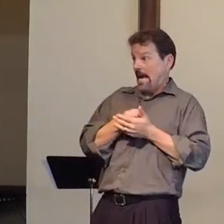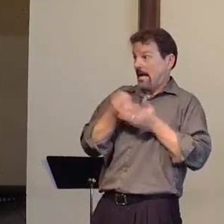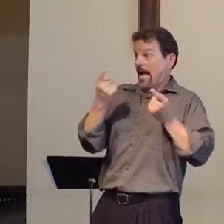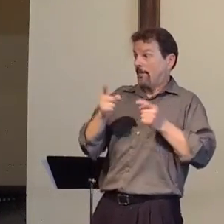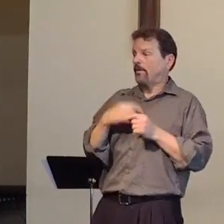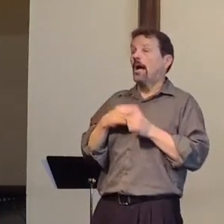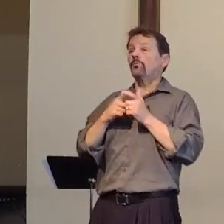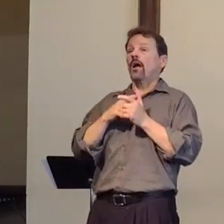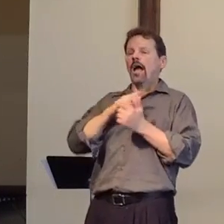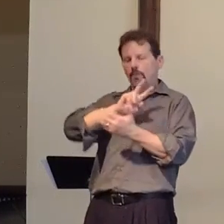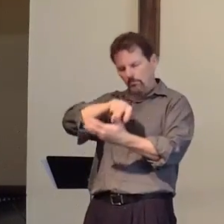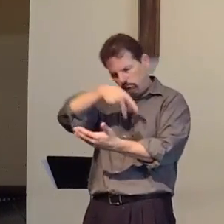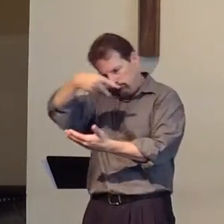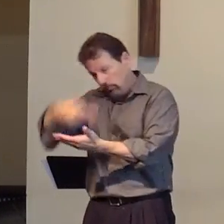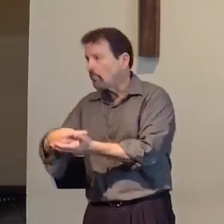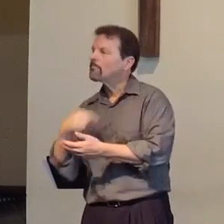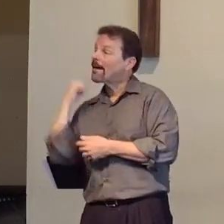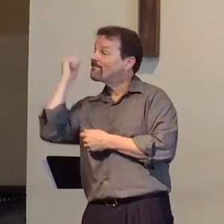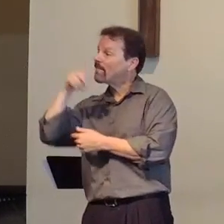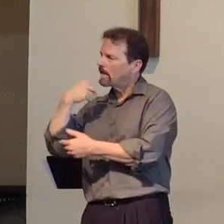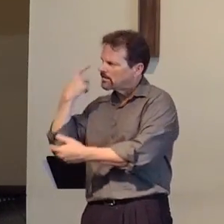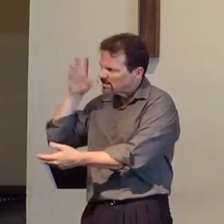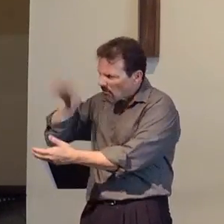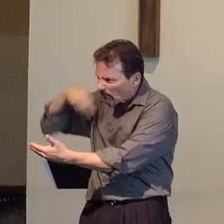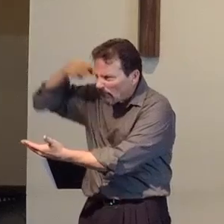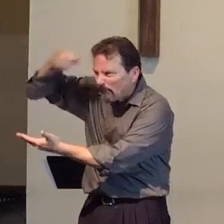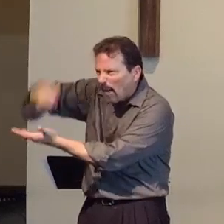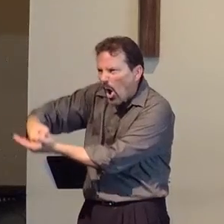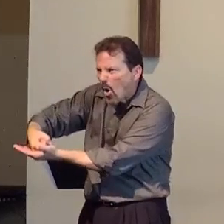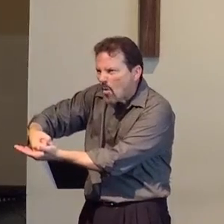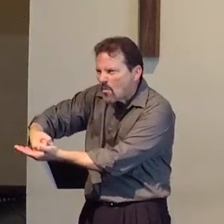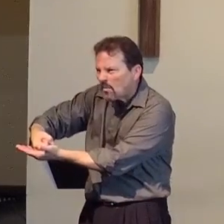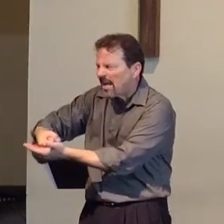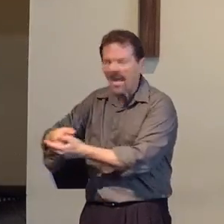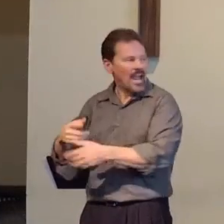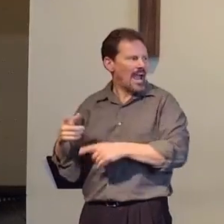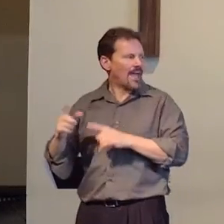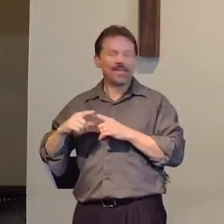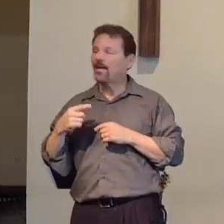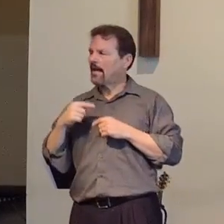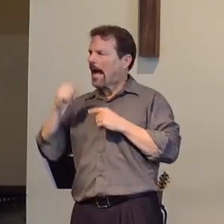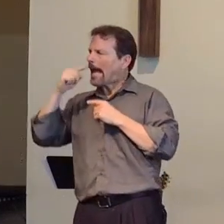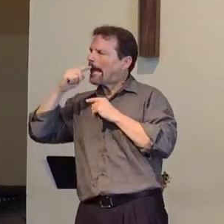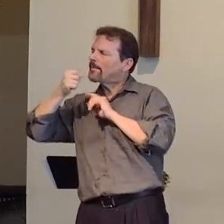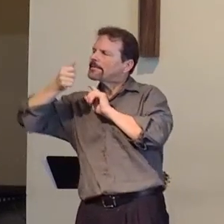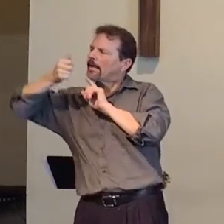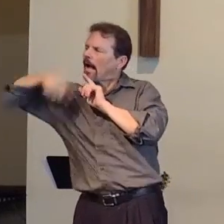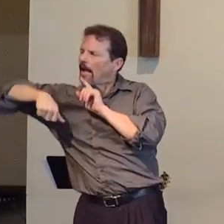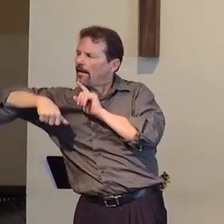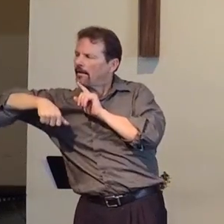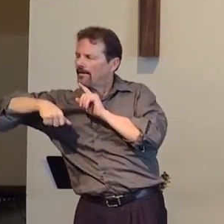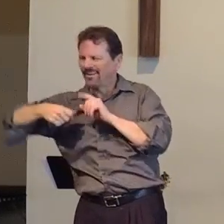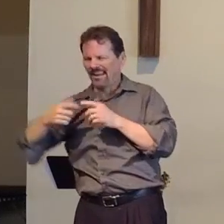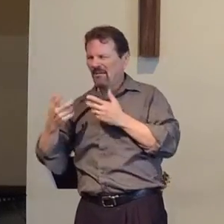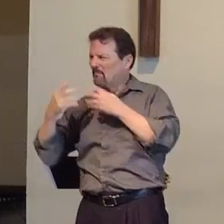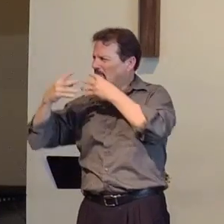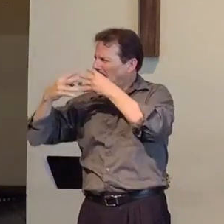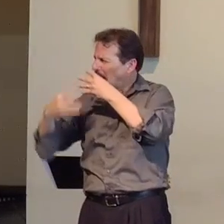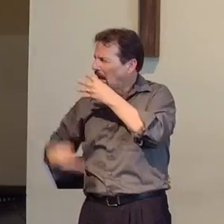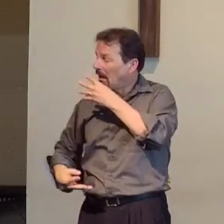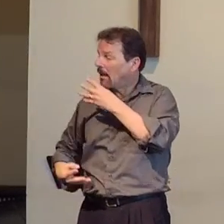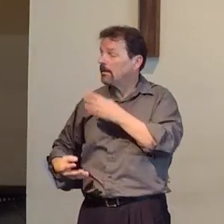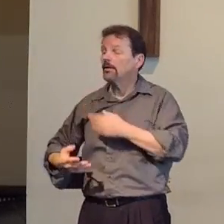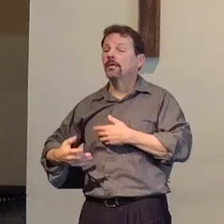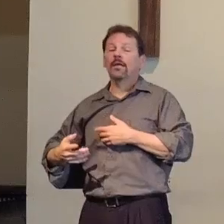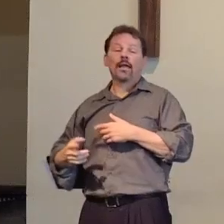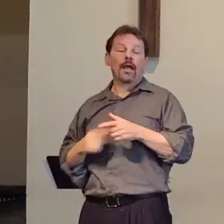disaster. And I had this huge gash right between my nose and my lip that, because of all the, blood thinners and stuff